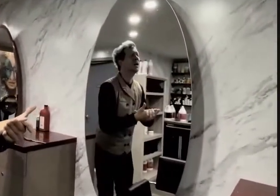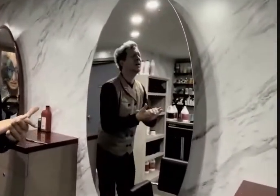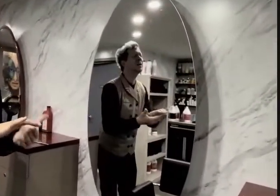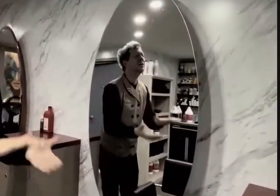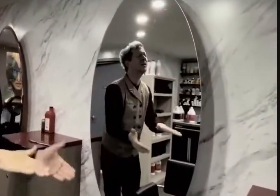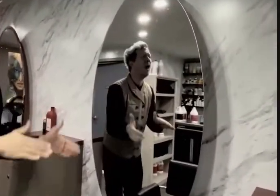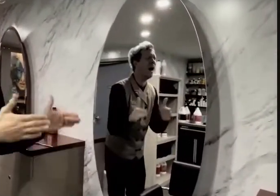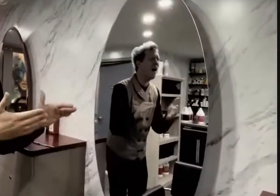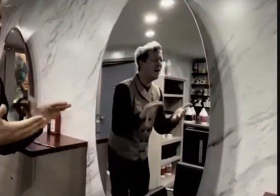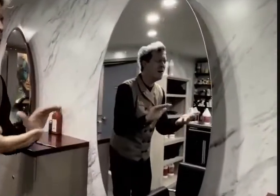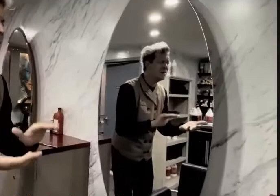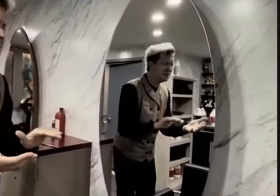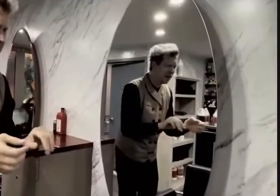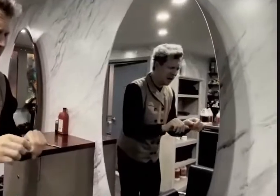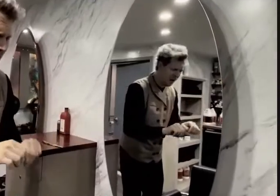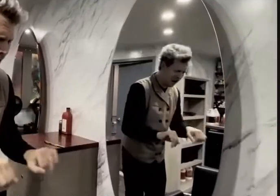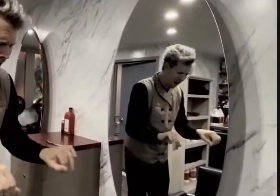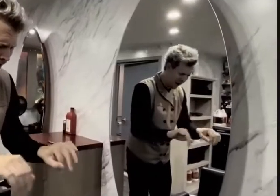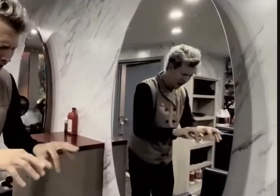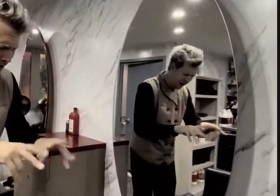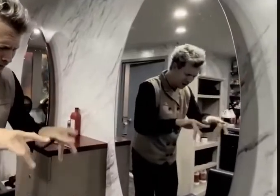Lucy lies in